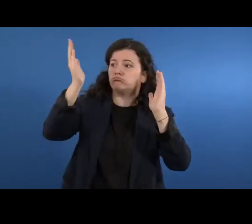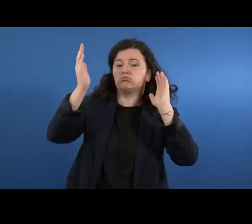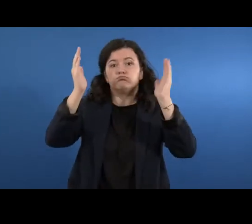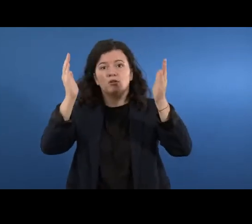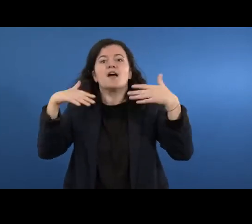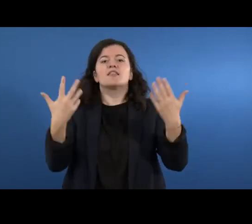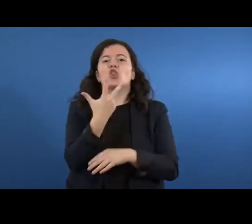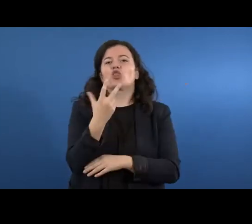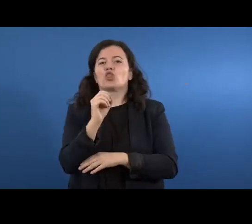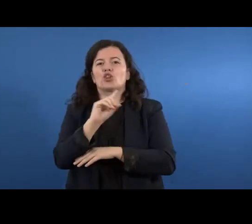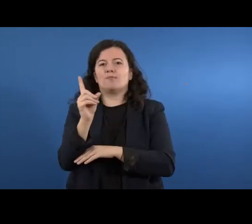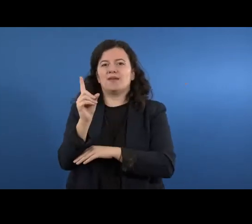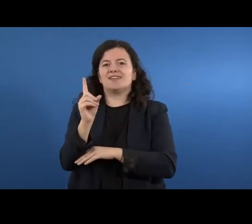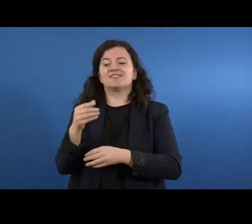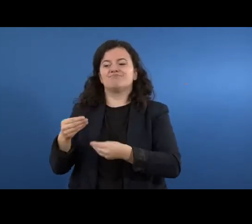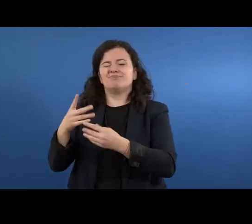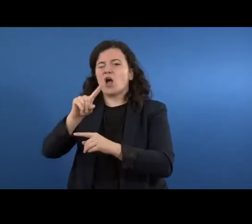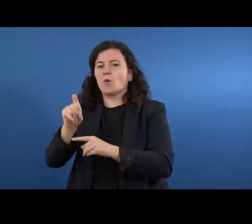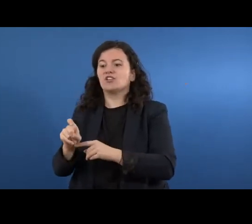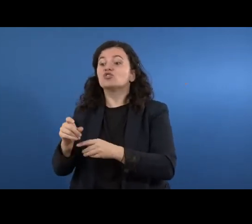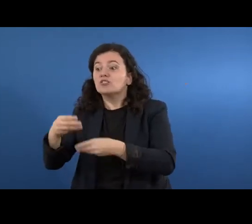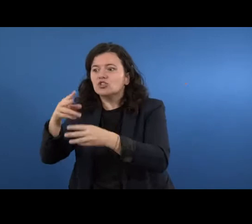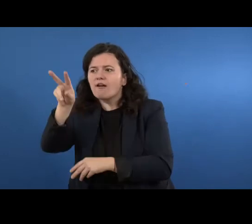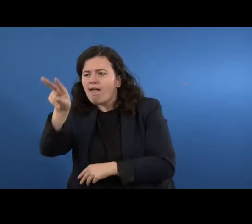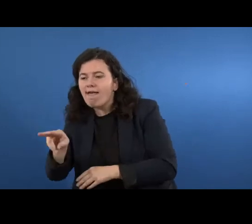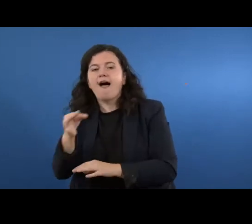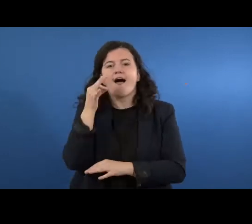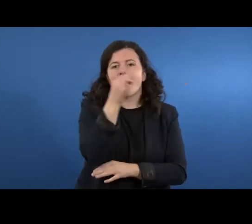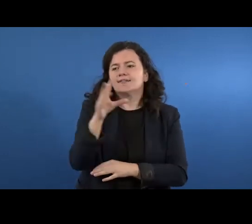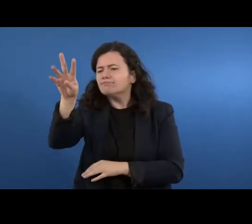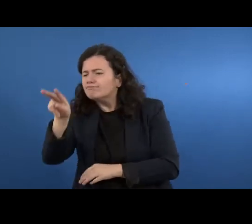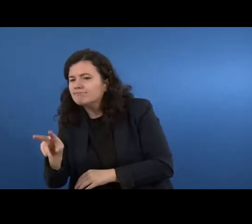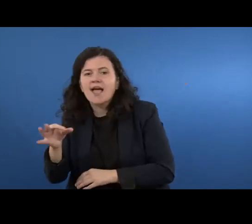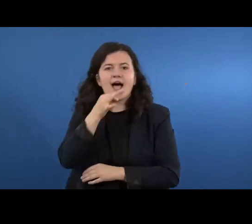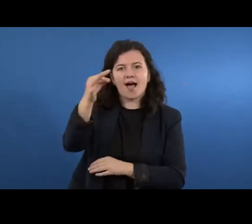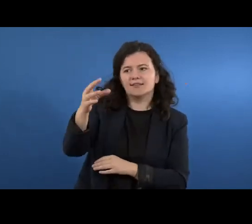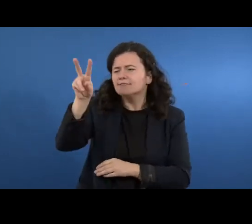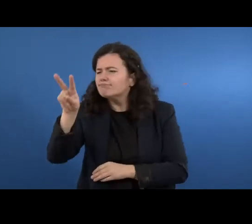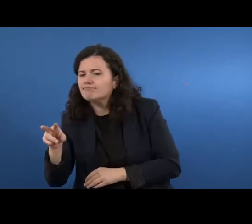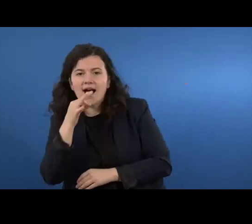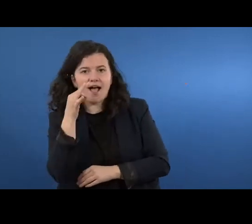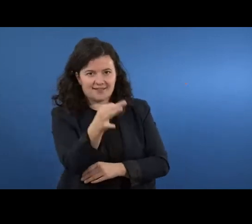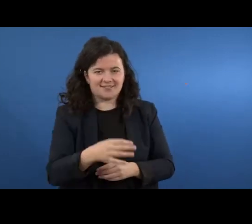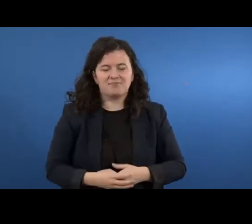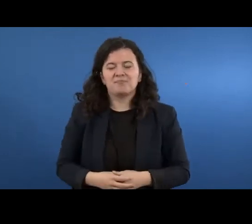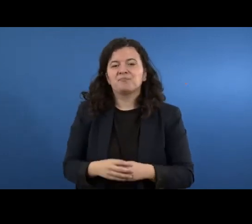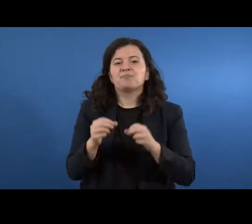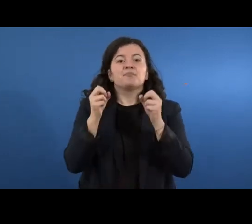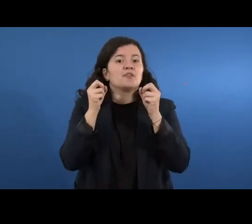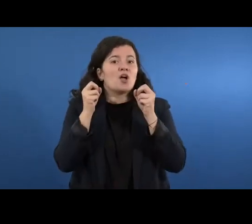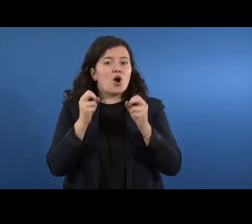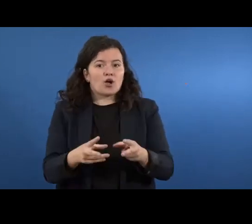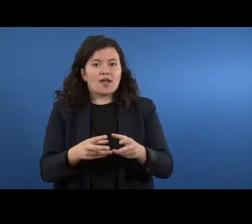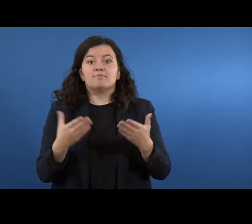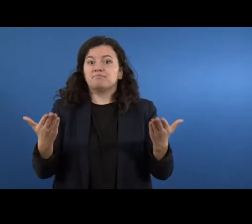provide through the chat box. So now, before I start introducing the panelists, I would like to ask colleagues